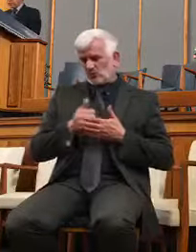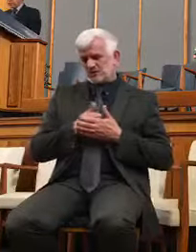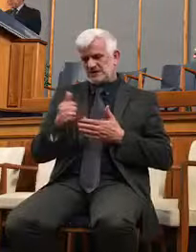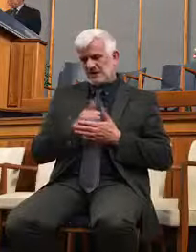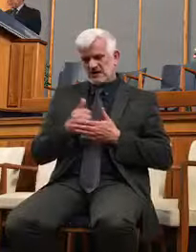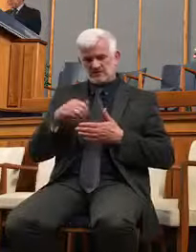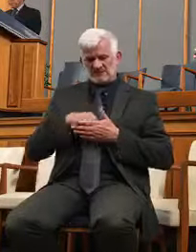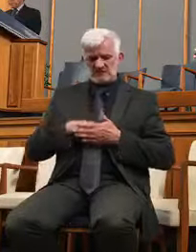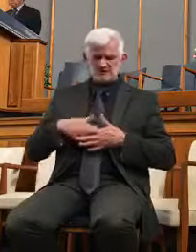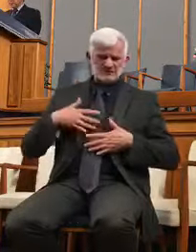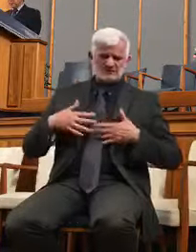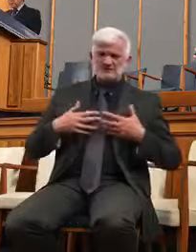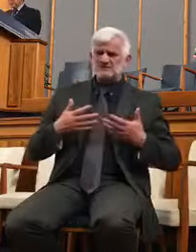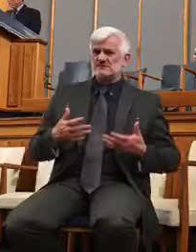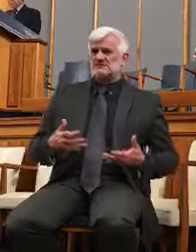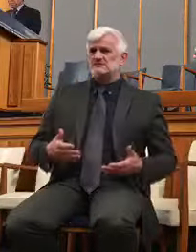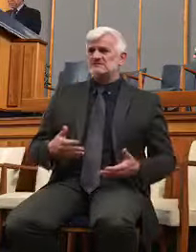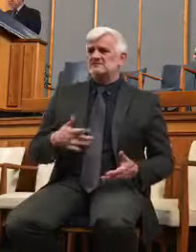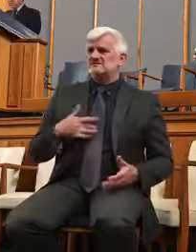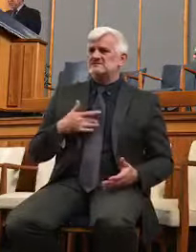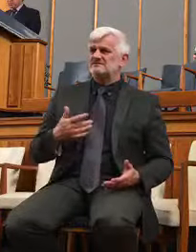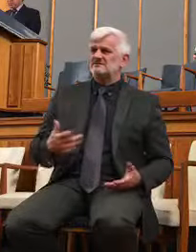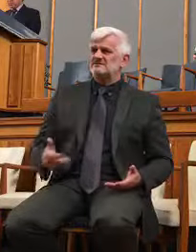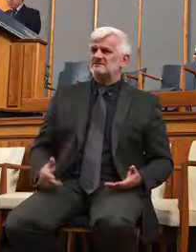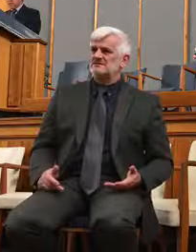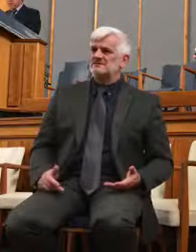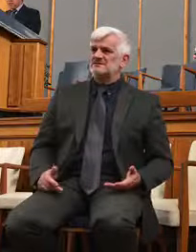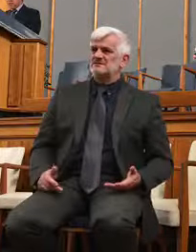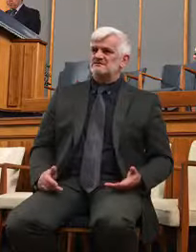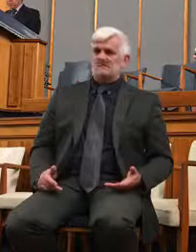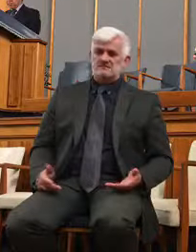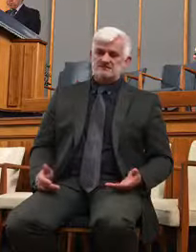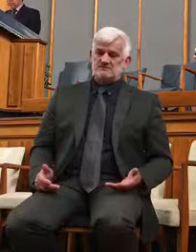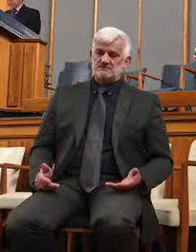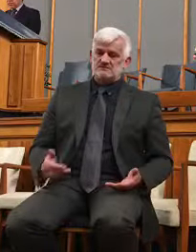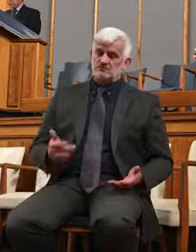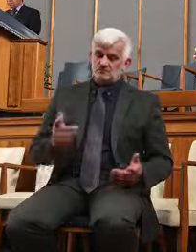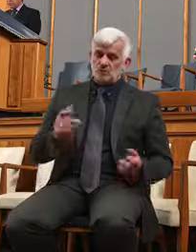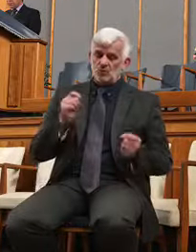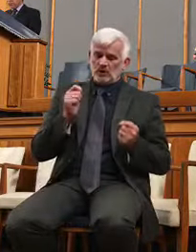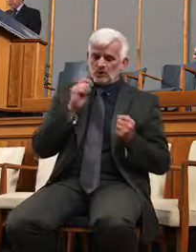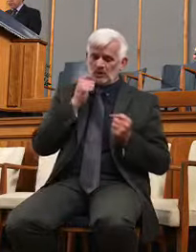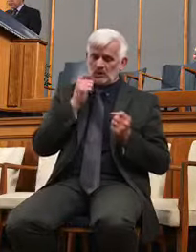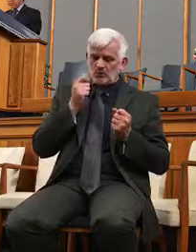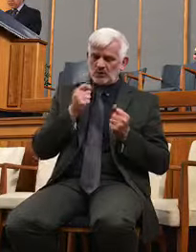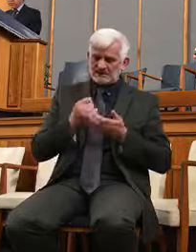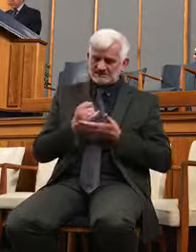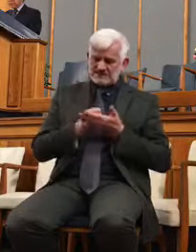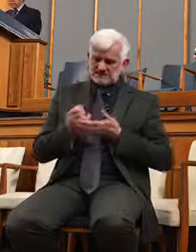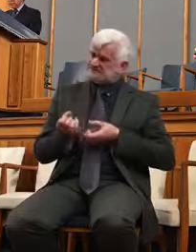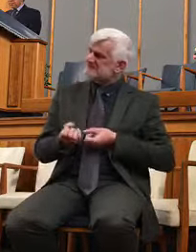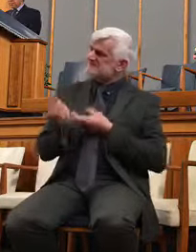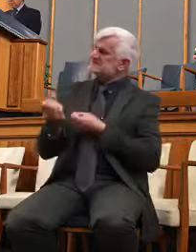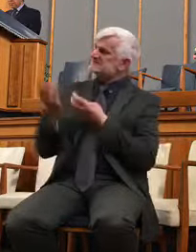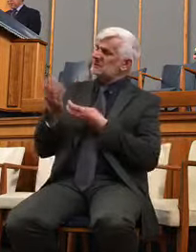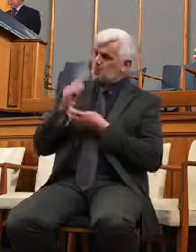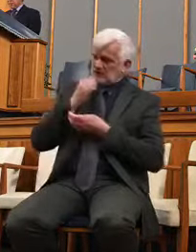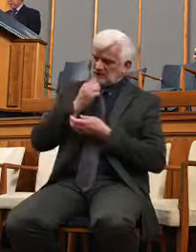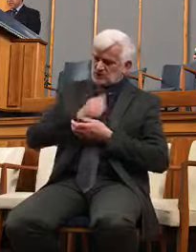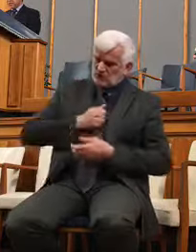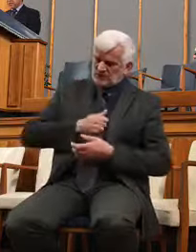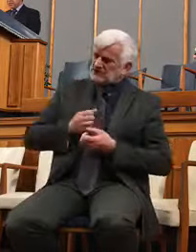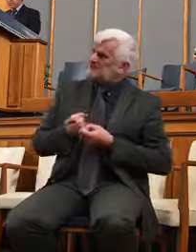before me. For I will declare my iniquity. I will be sorry for my sin. But